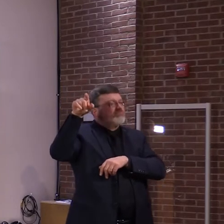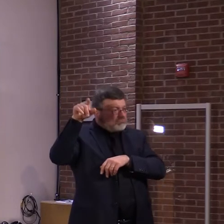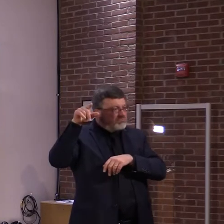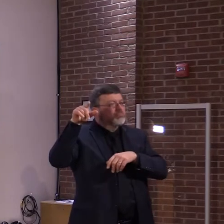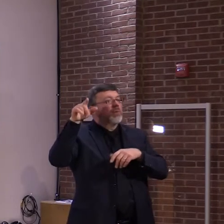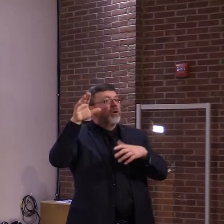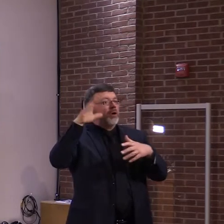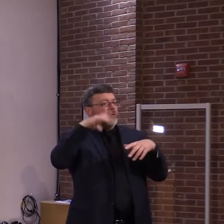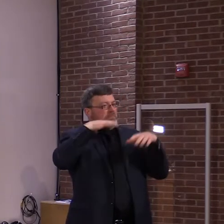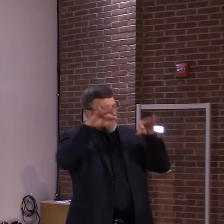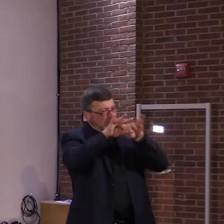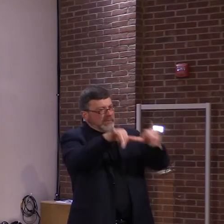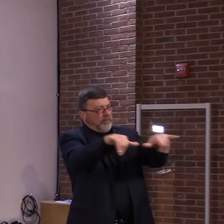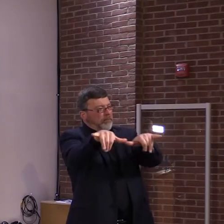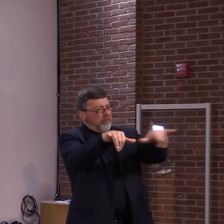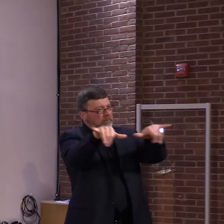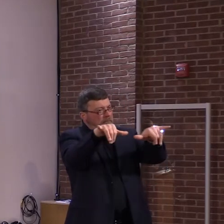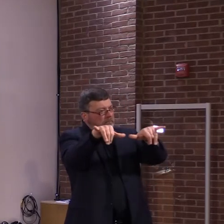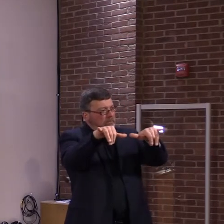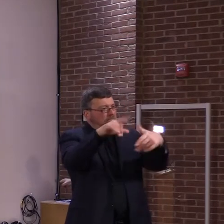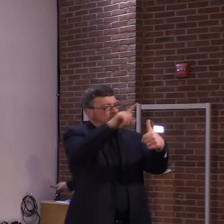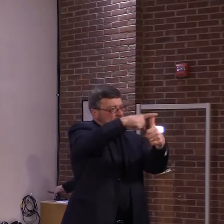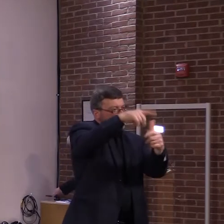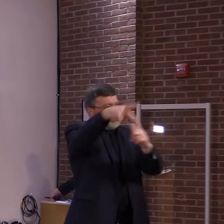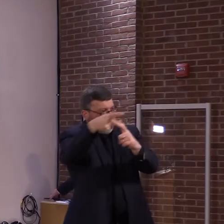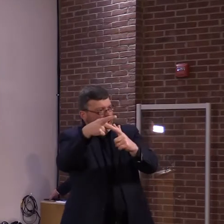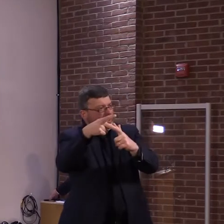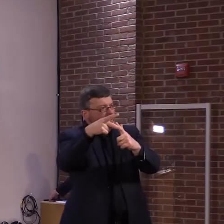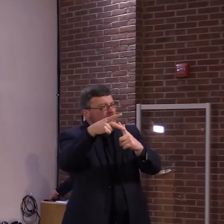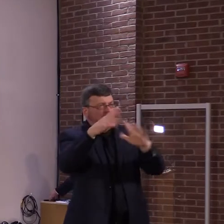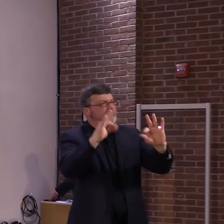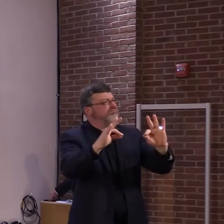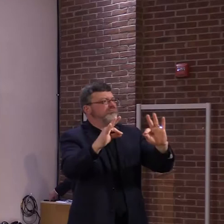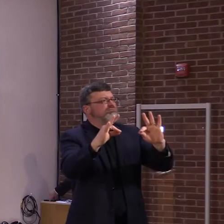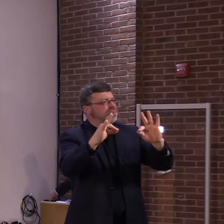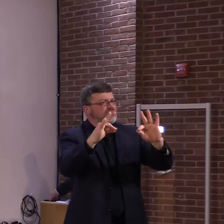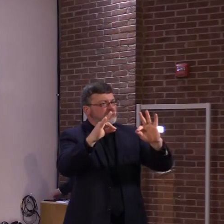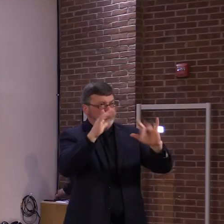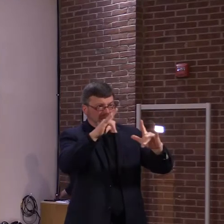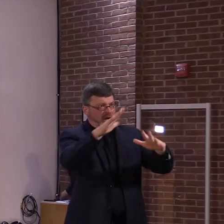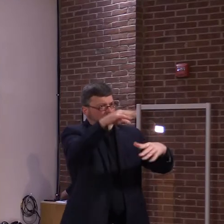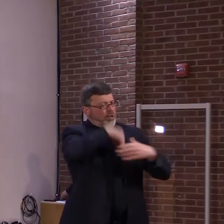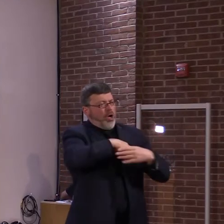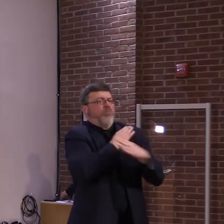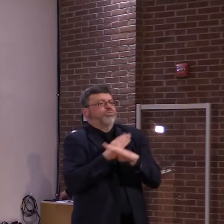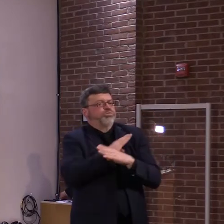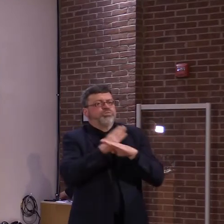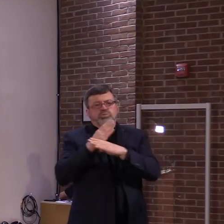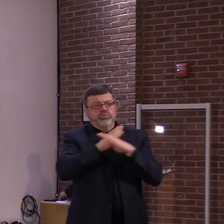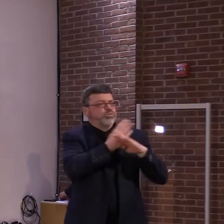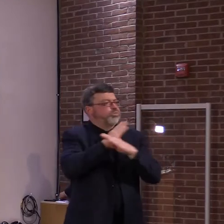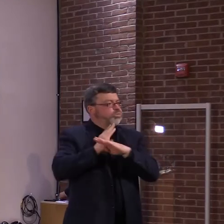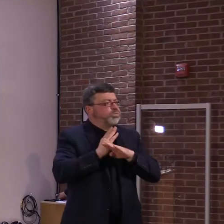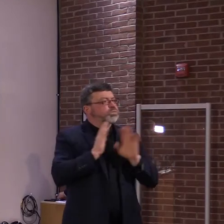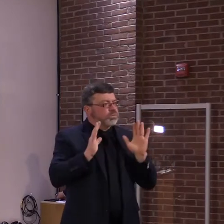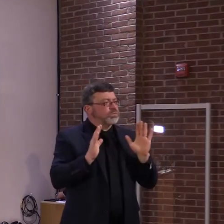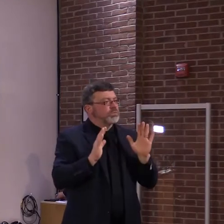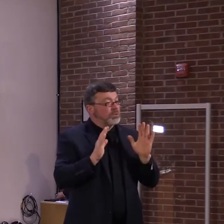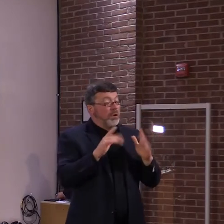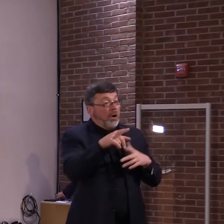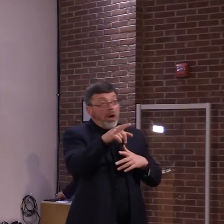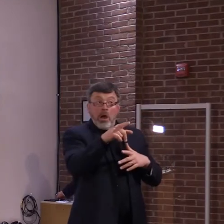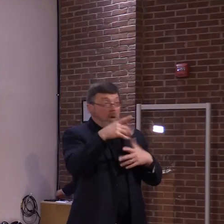really good protectiveness from that vaccine. And if you have the one dose Johnson & Johnson, you're gonna have a really